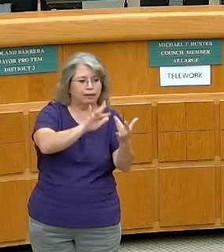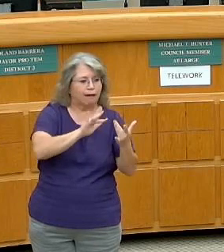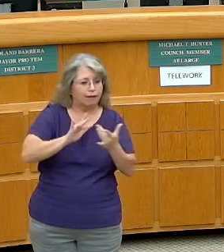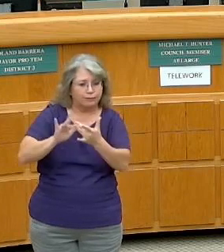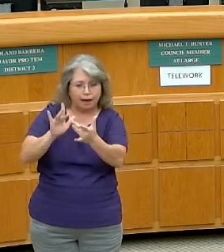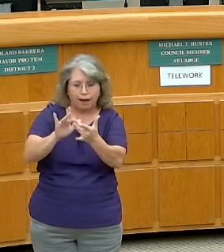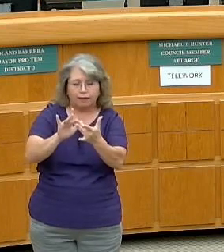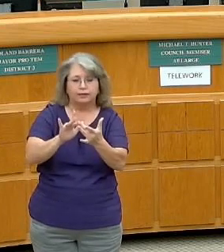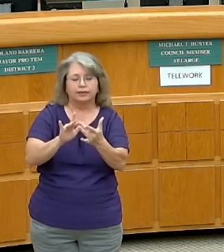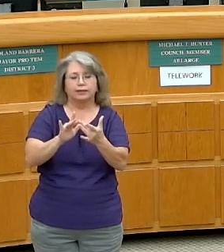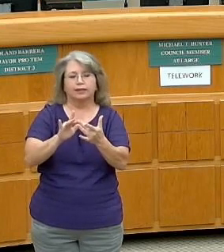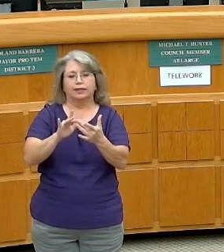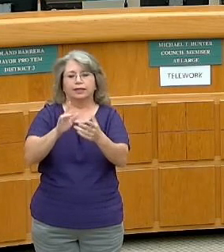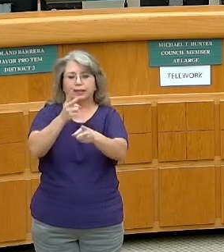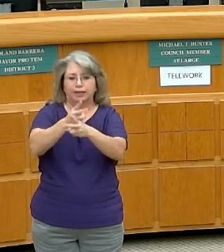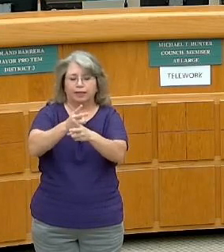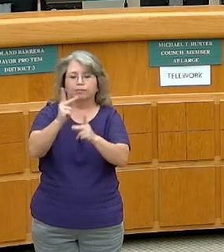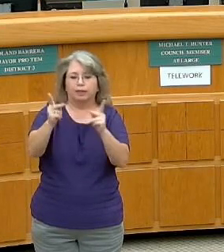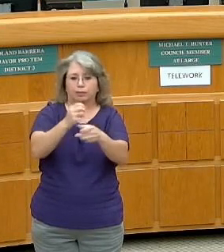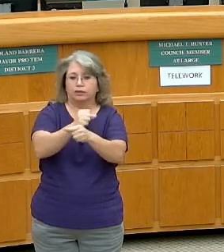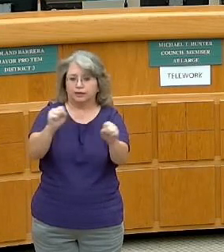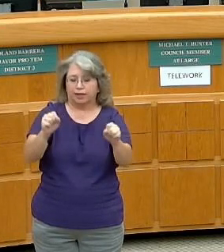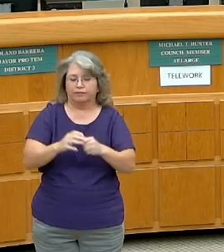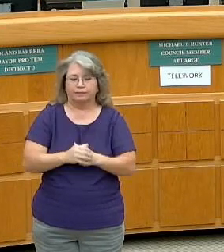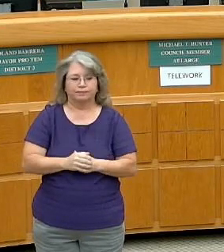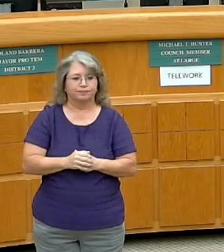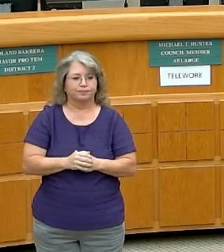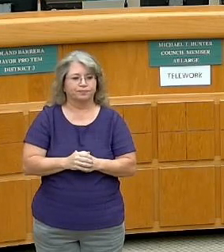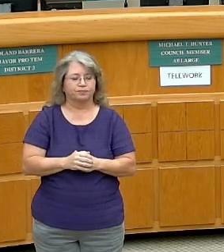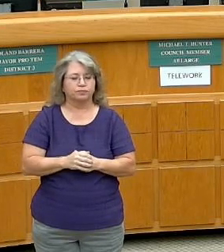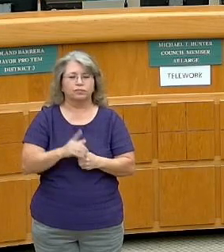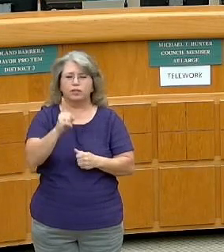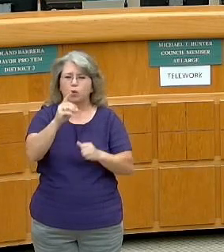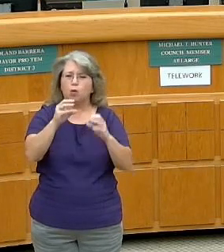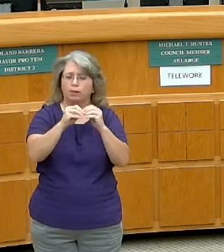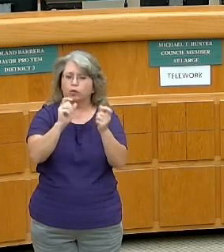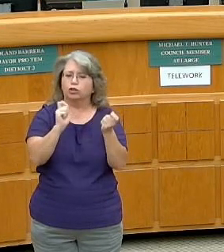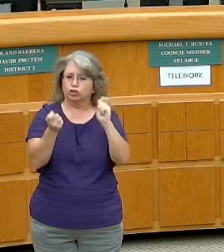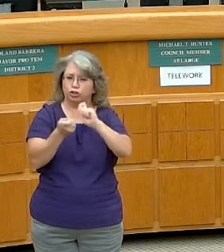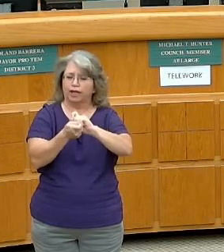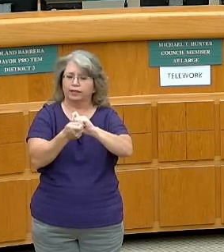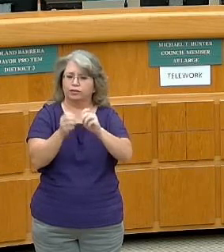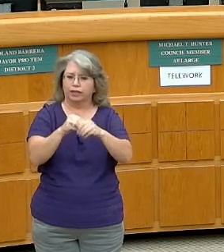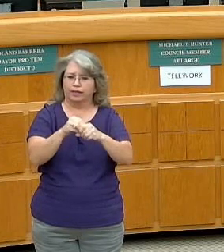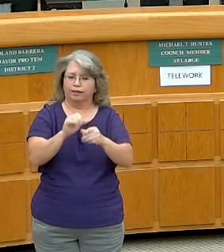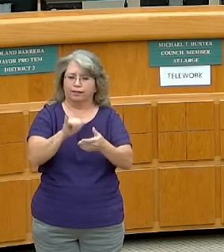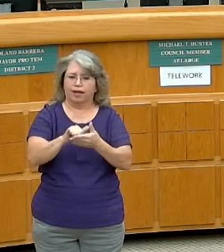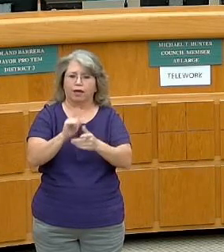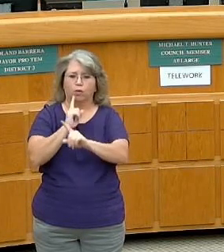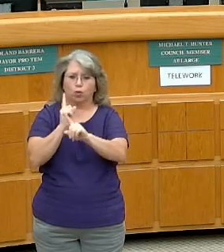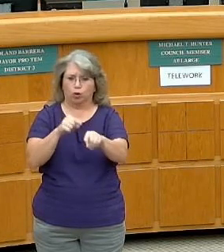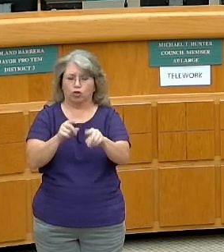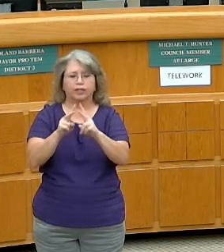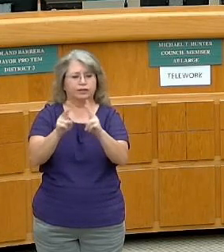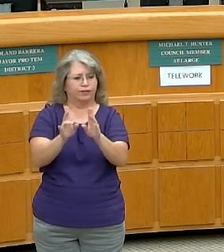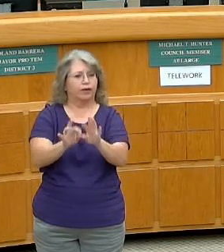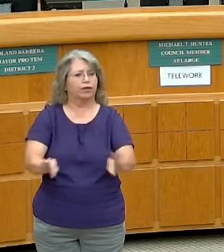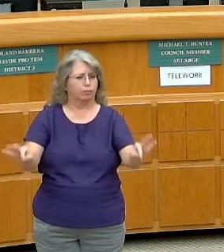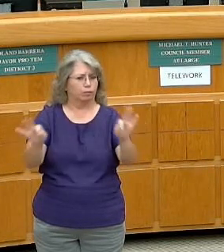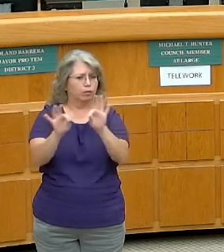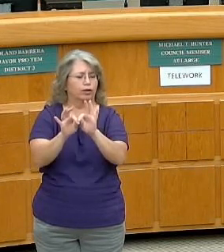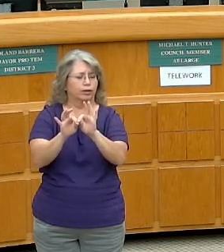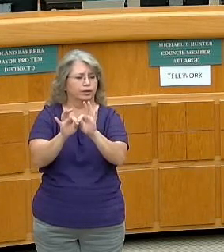and keep people safe. I should mention another substantive change that is very important because it's